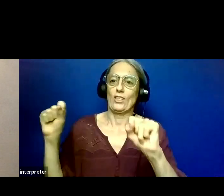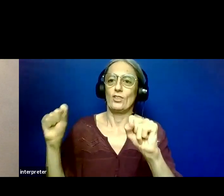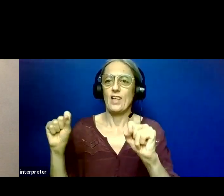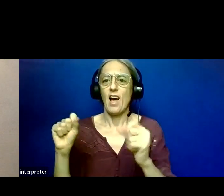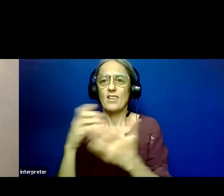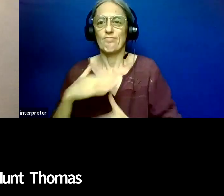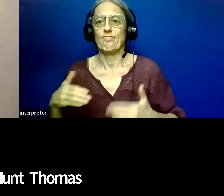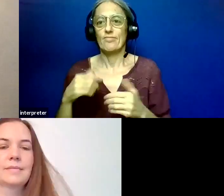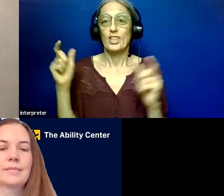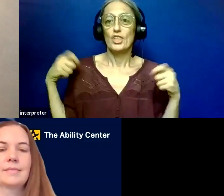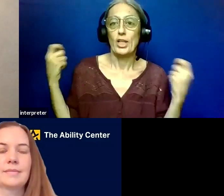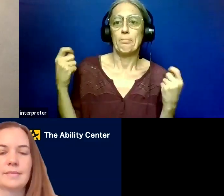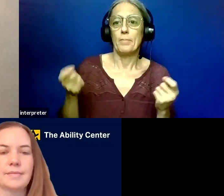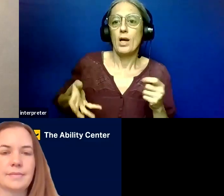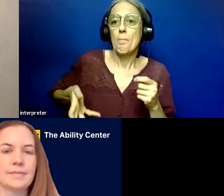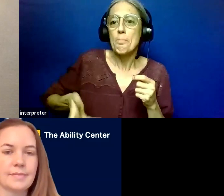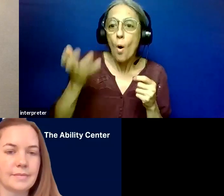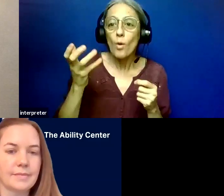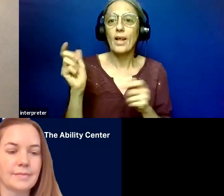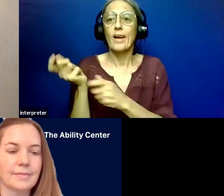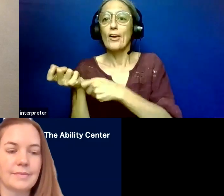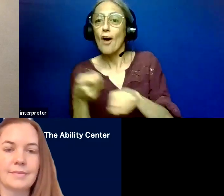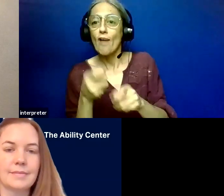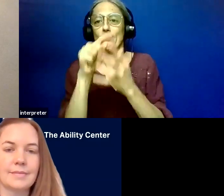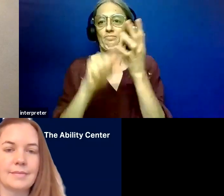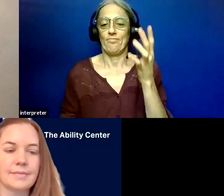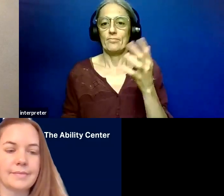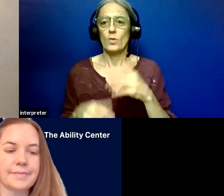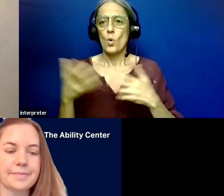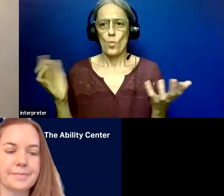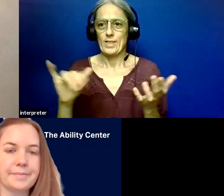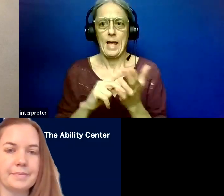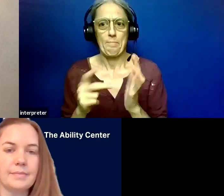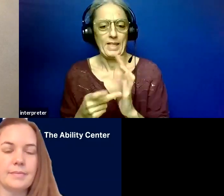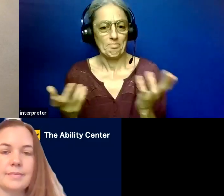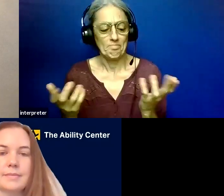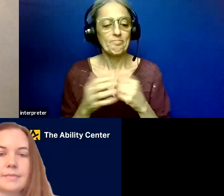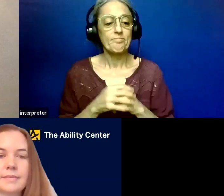gyms, bowling alleys, and golf courses. But what does that mean? Well, it means a lot. It means